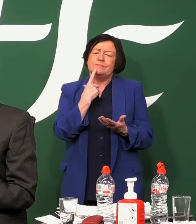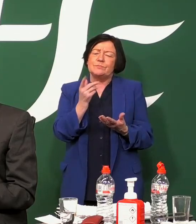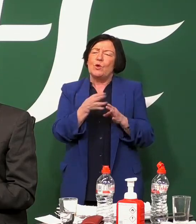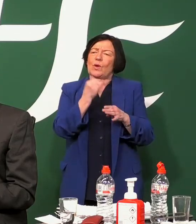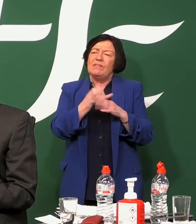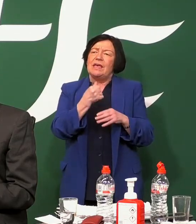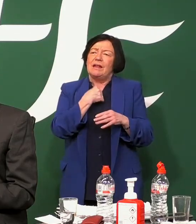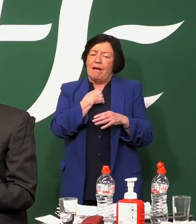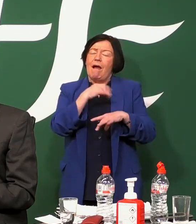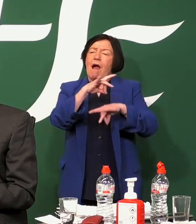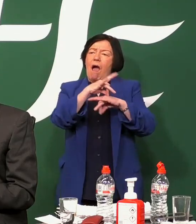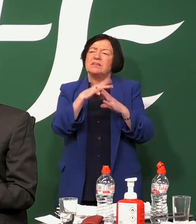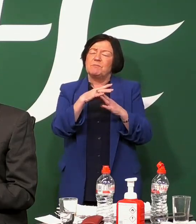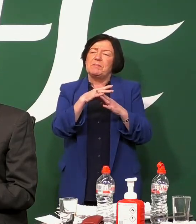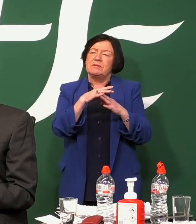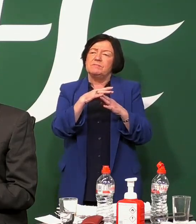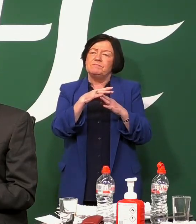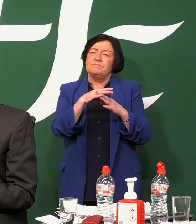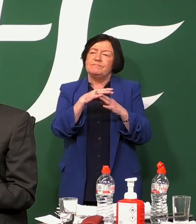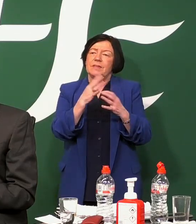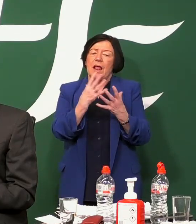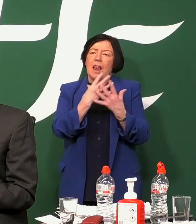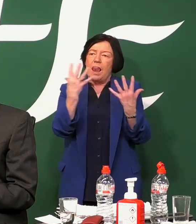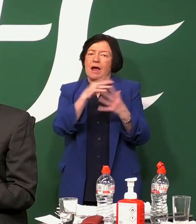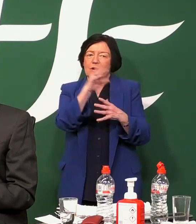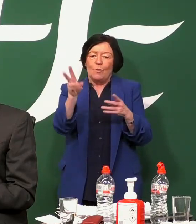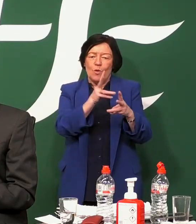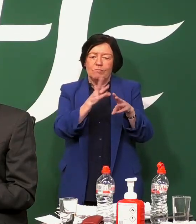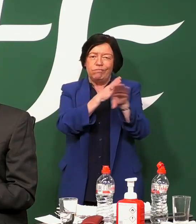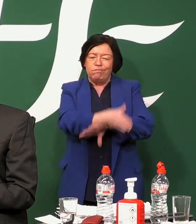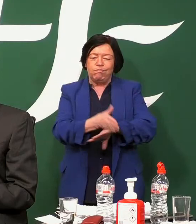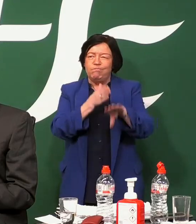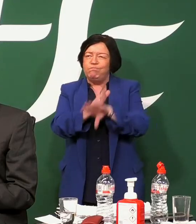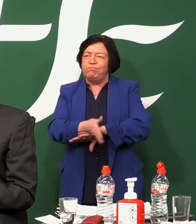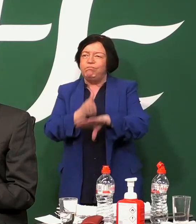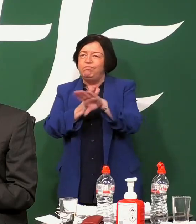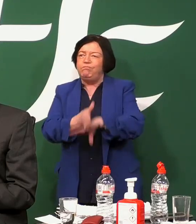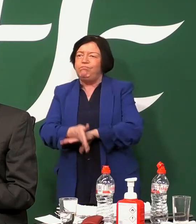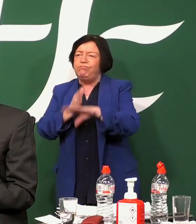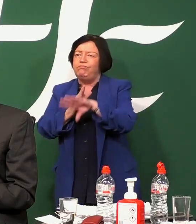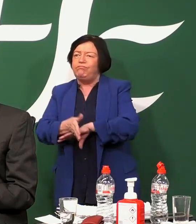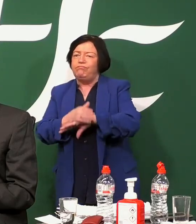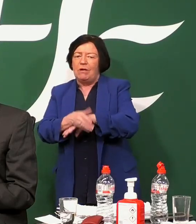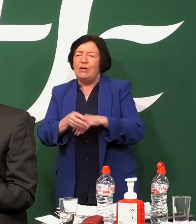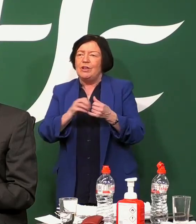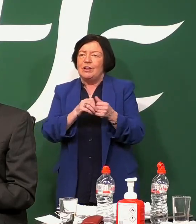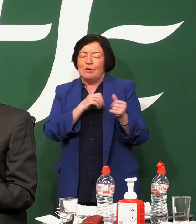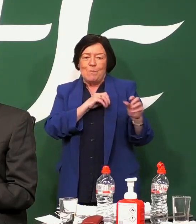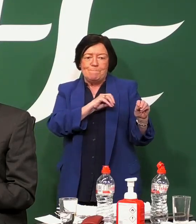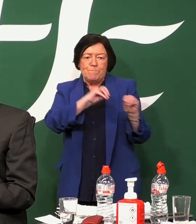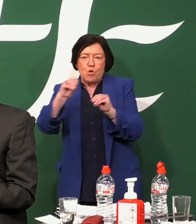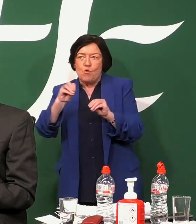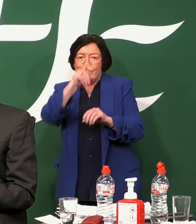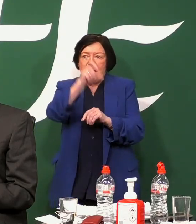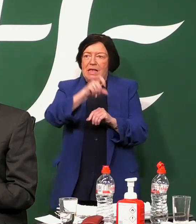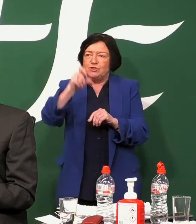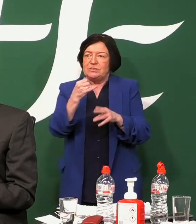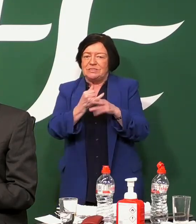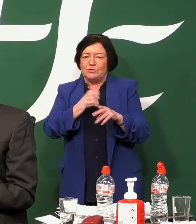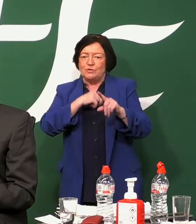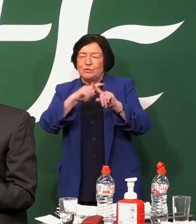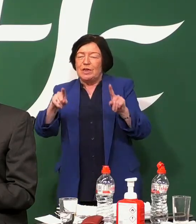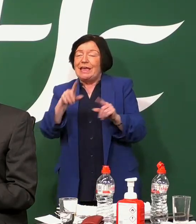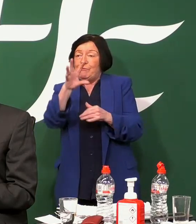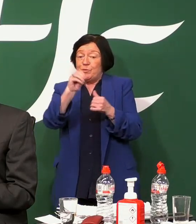our institution a lot of effort gone into trying to move patients through. In particular,